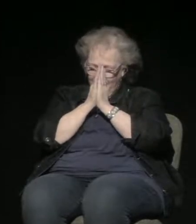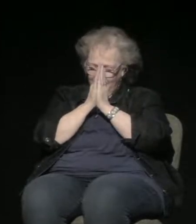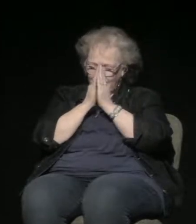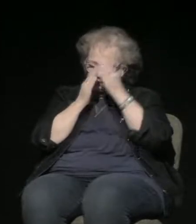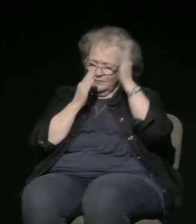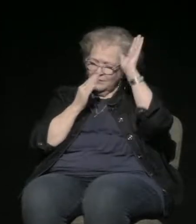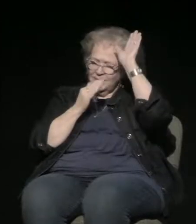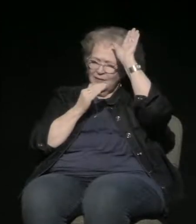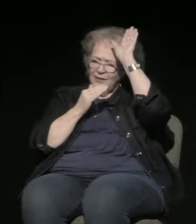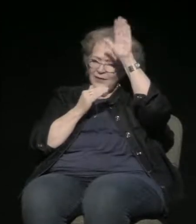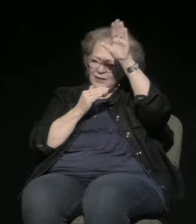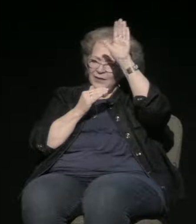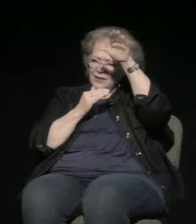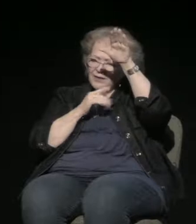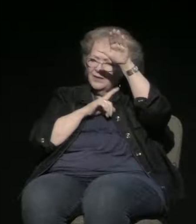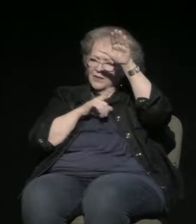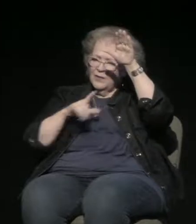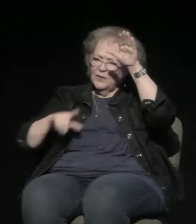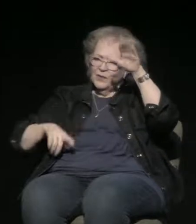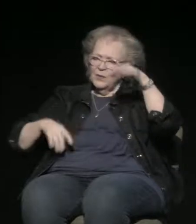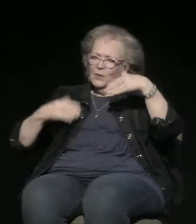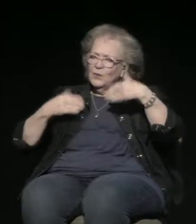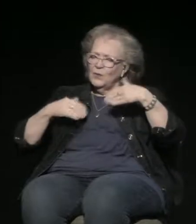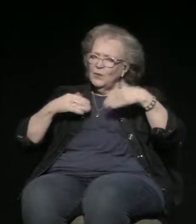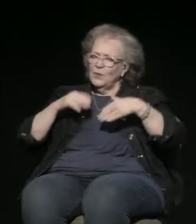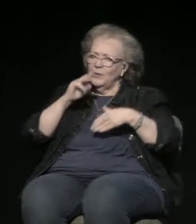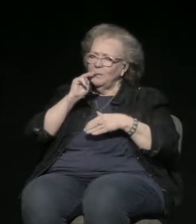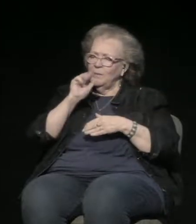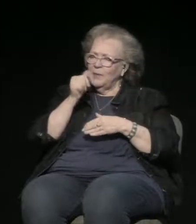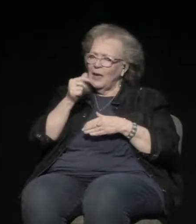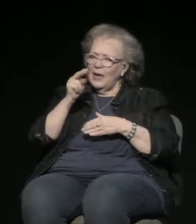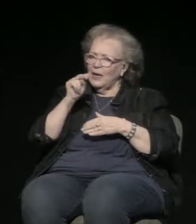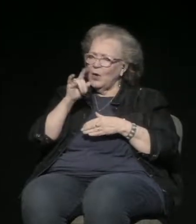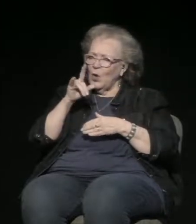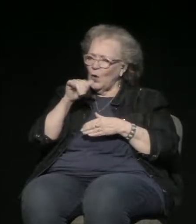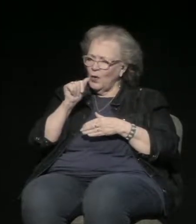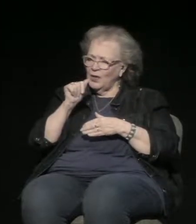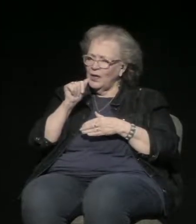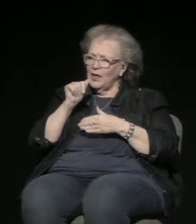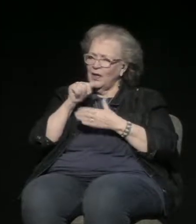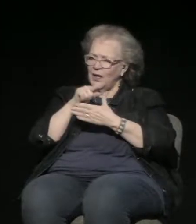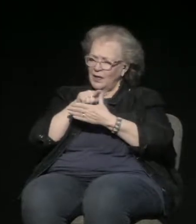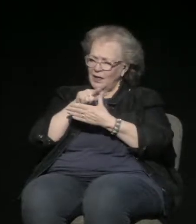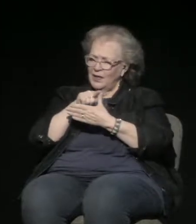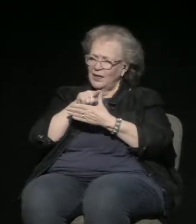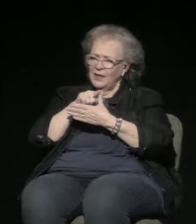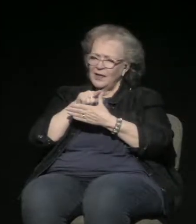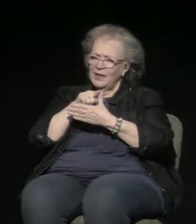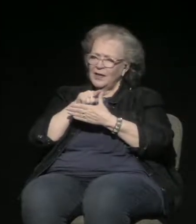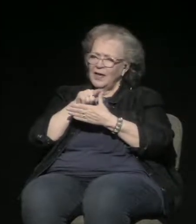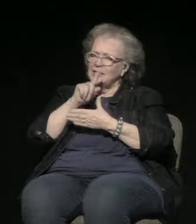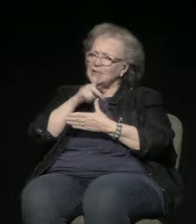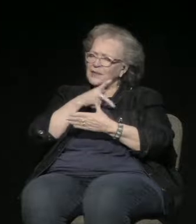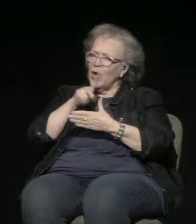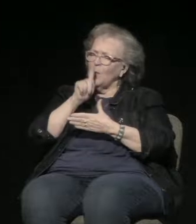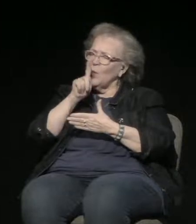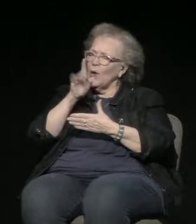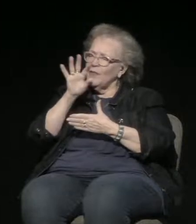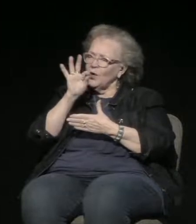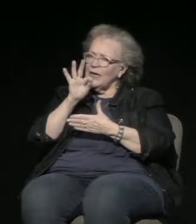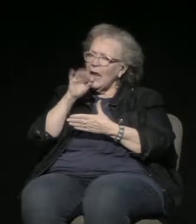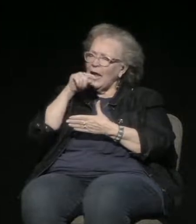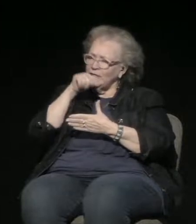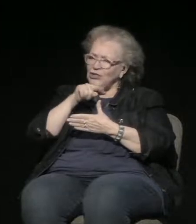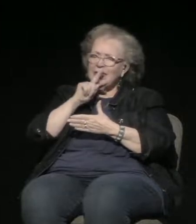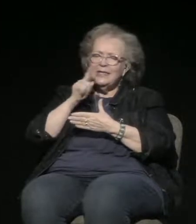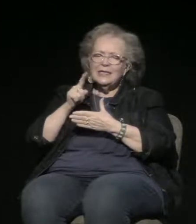Lord I pray first for Magnolia May she realize In the words of Psalm 139 That she